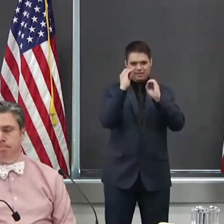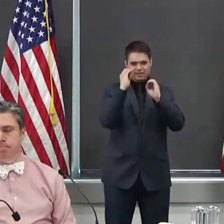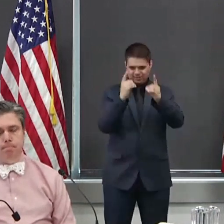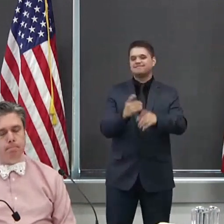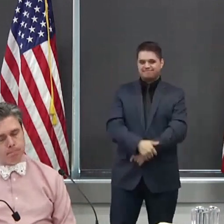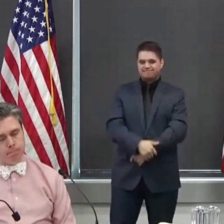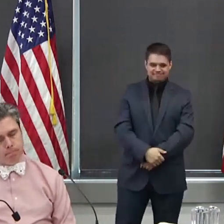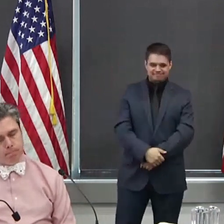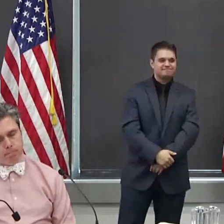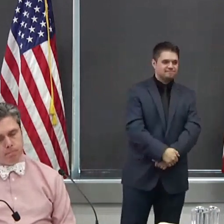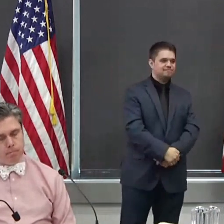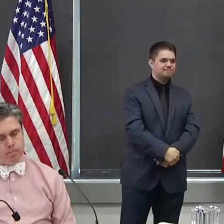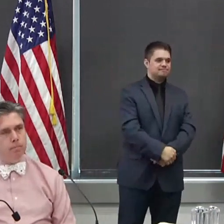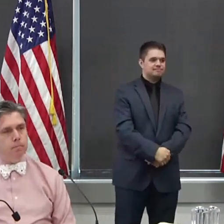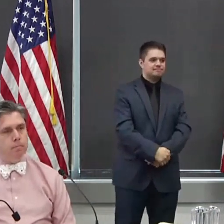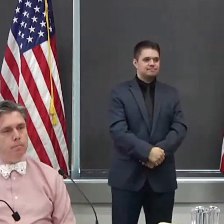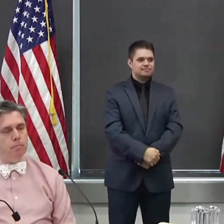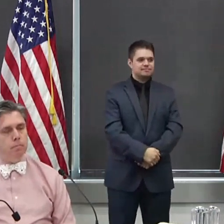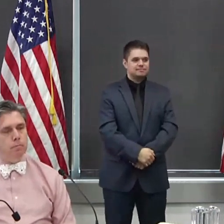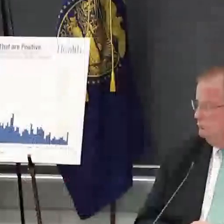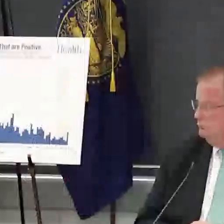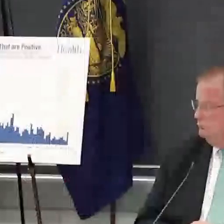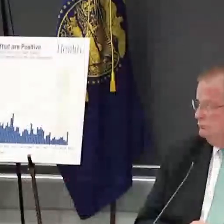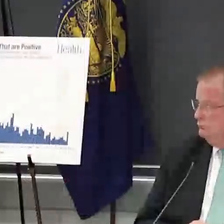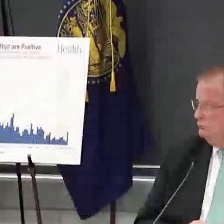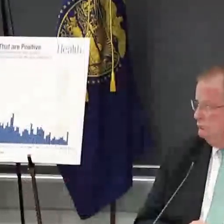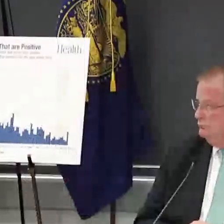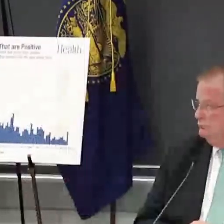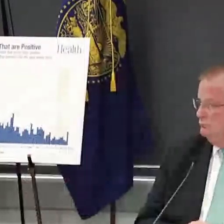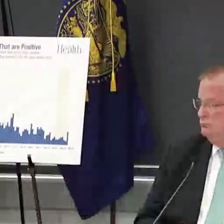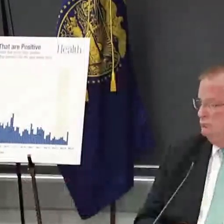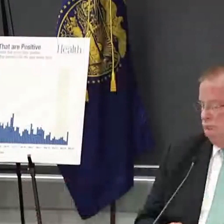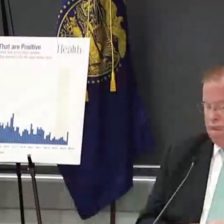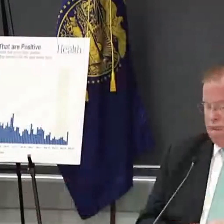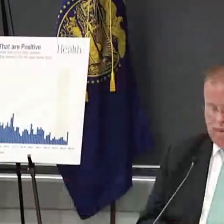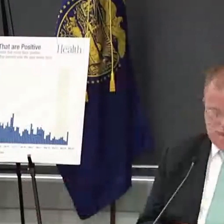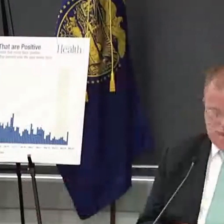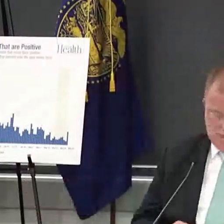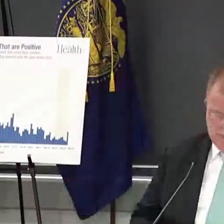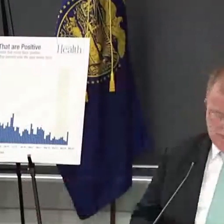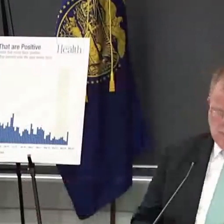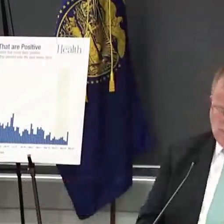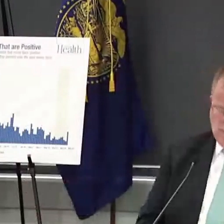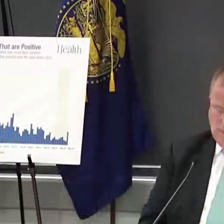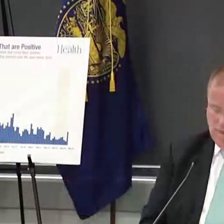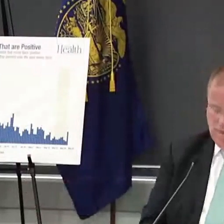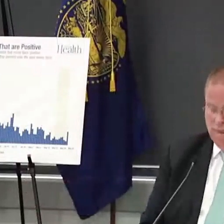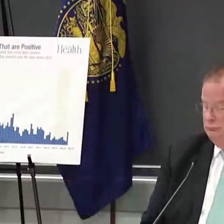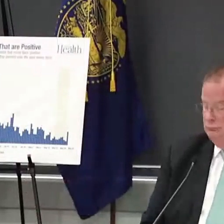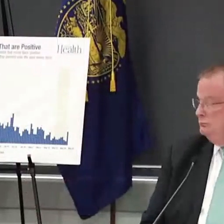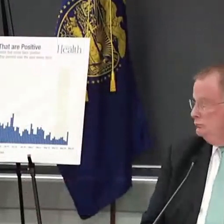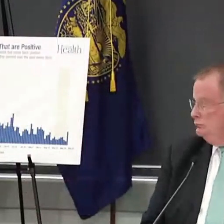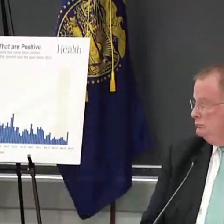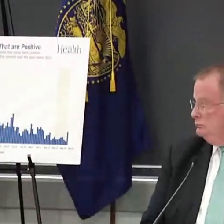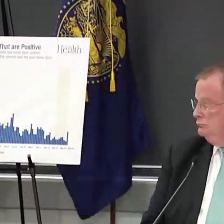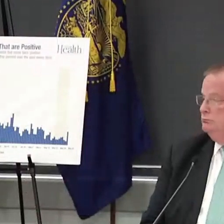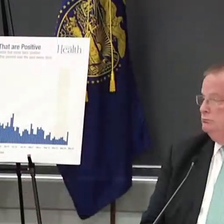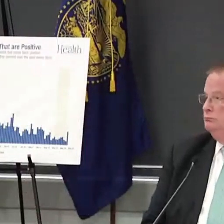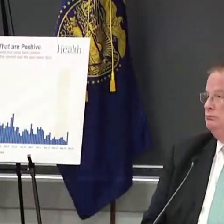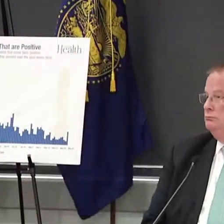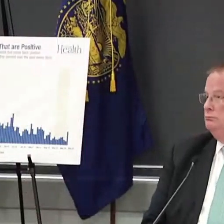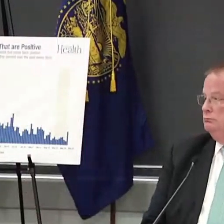Just a quick follow-up, if I could. When do you expect to make an official decision on how school reopening would